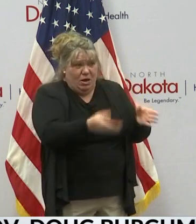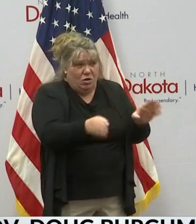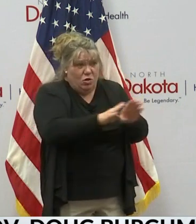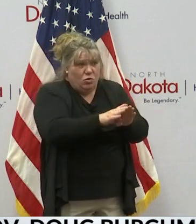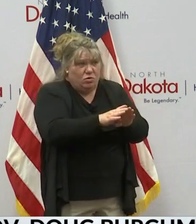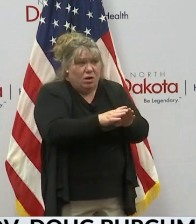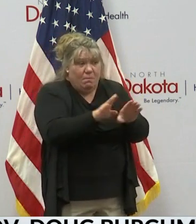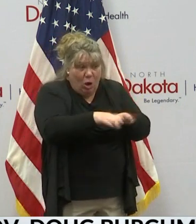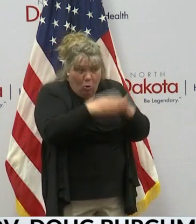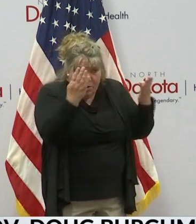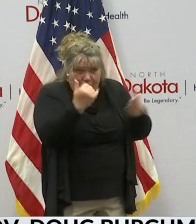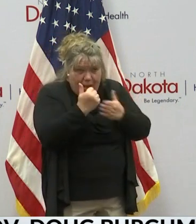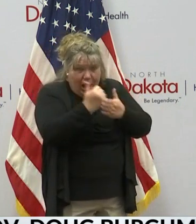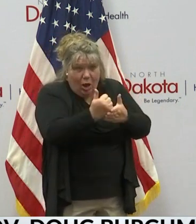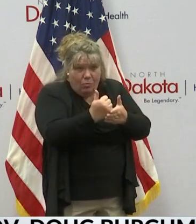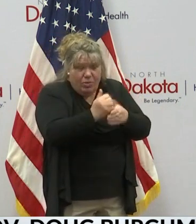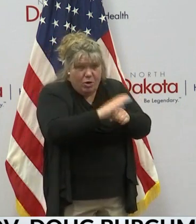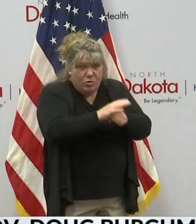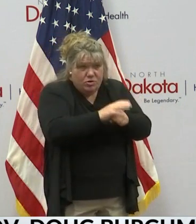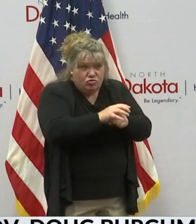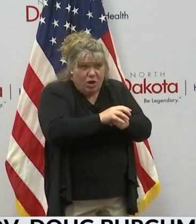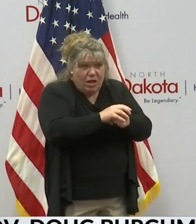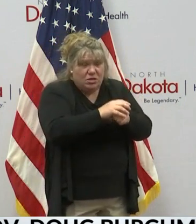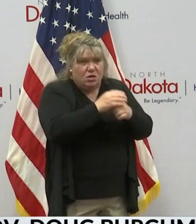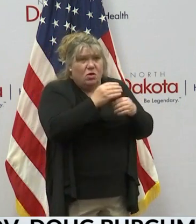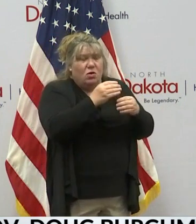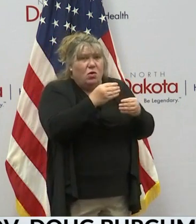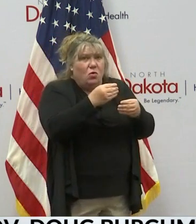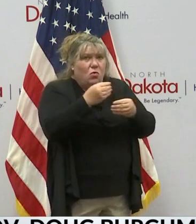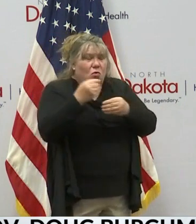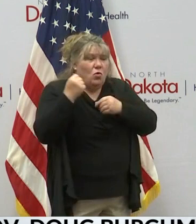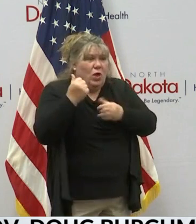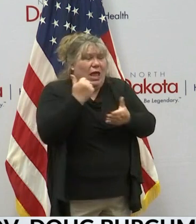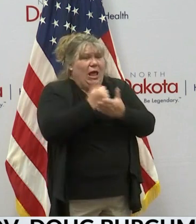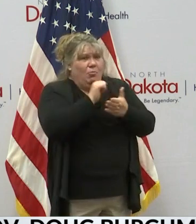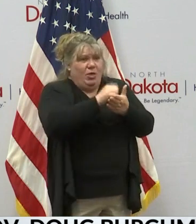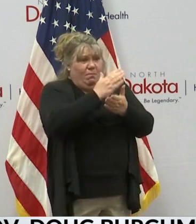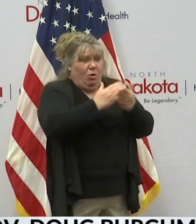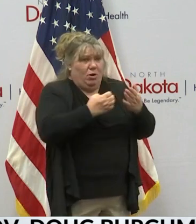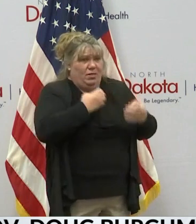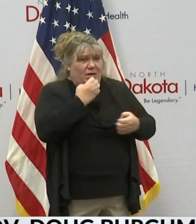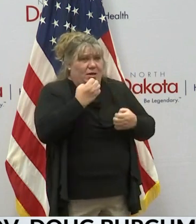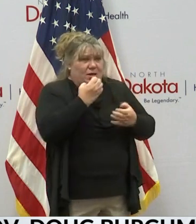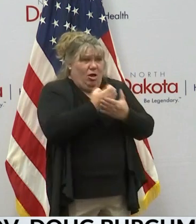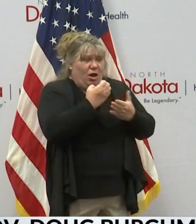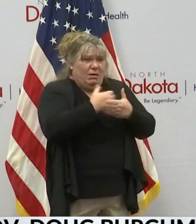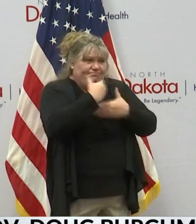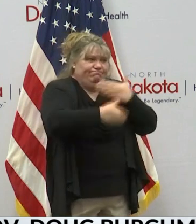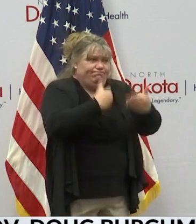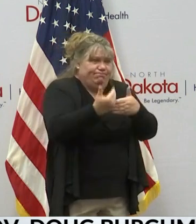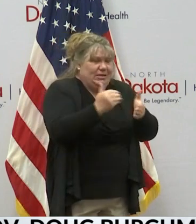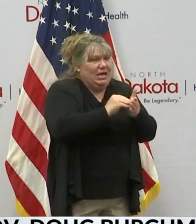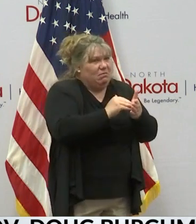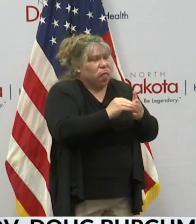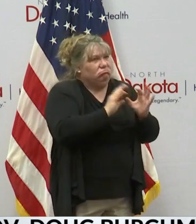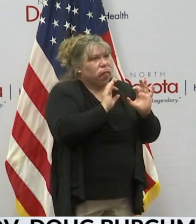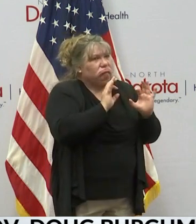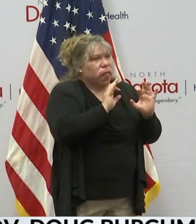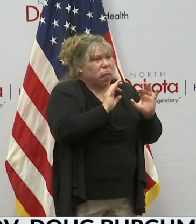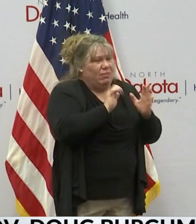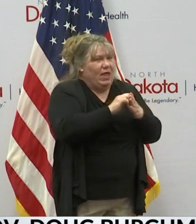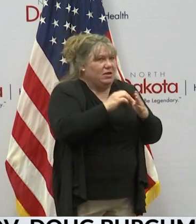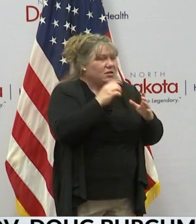help relieve stress and help get that part of the economy going again. As we said, with distance